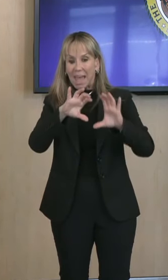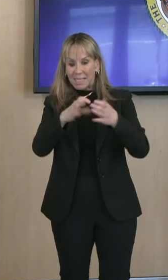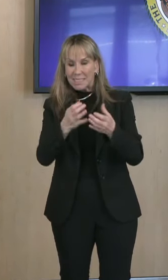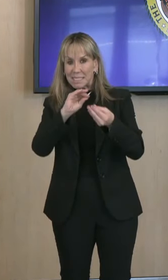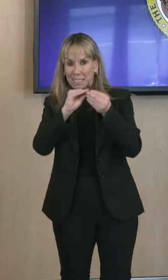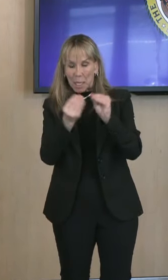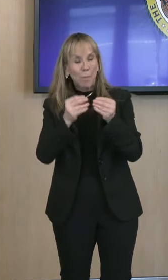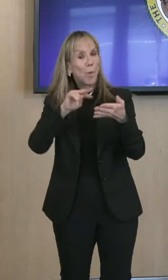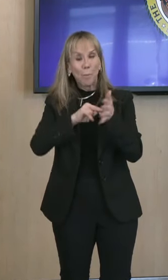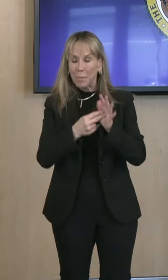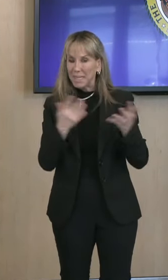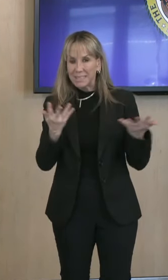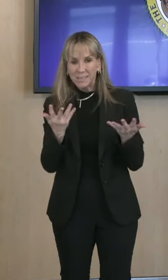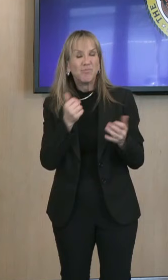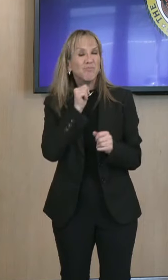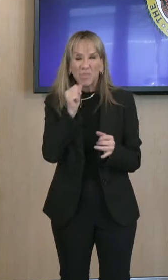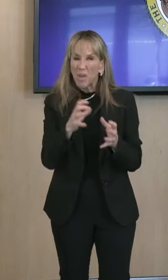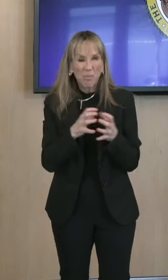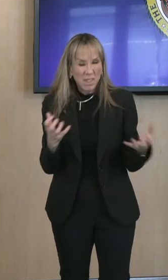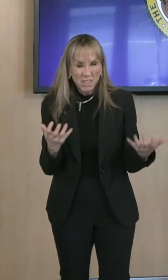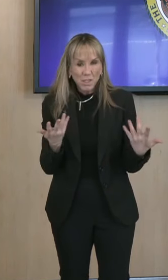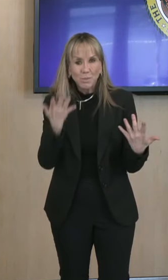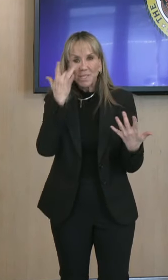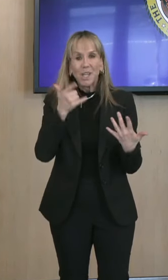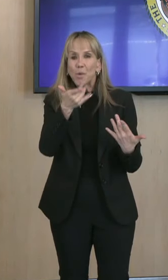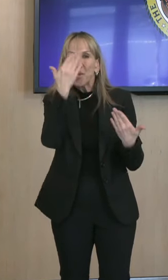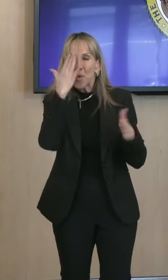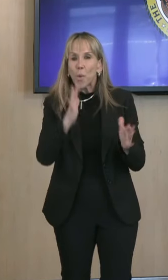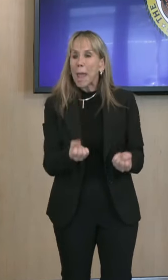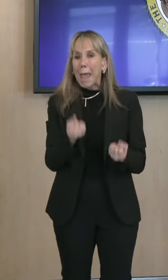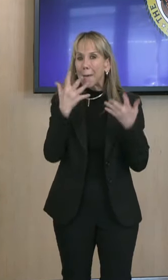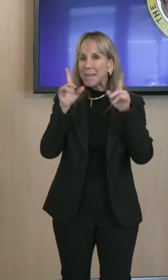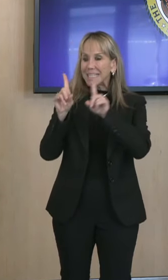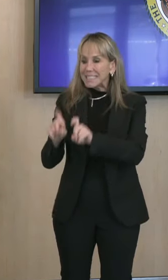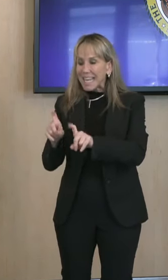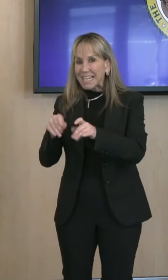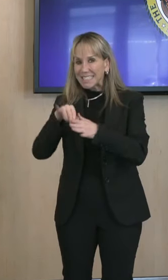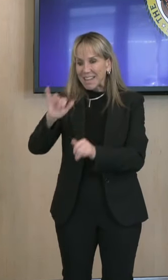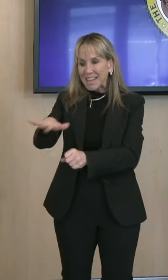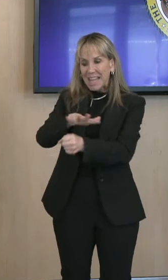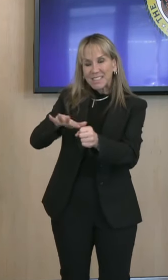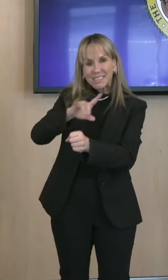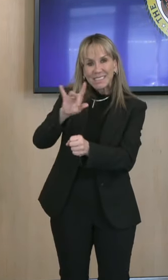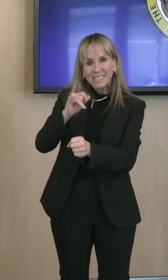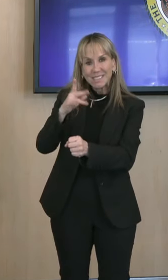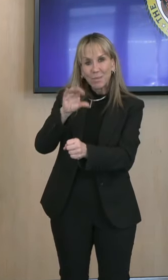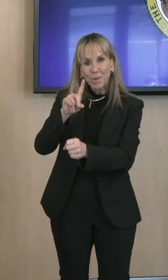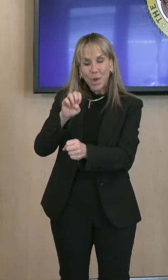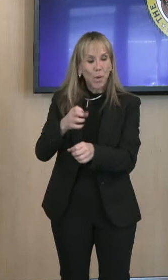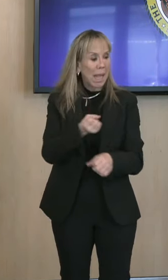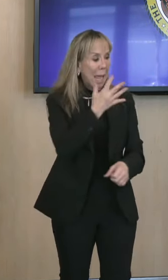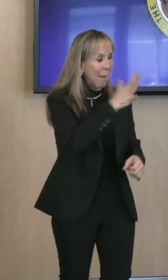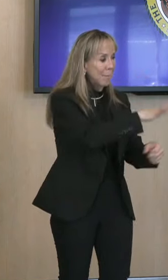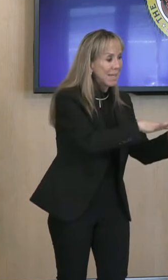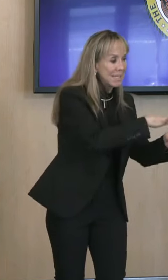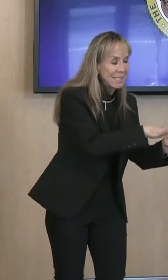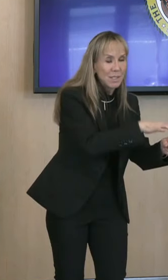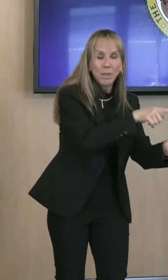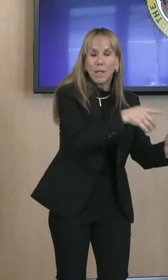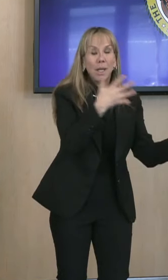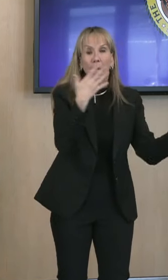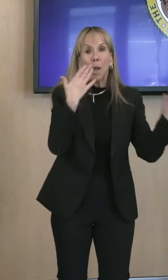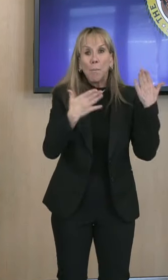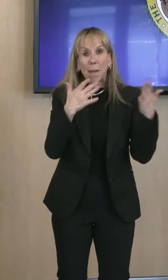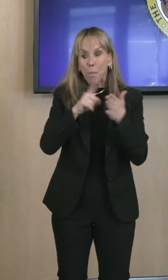much. Because of the continued limitation in testing, we have repeatedly said that the number of actual positives is probably 10